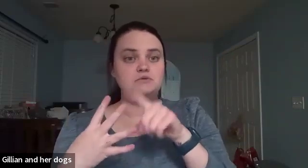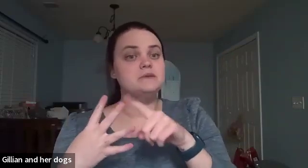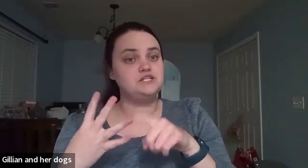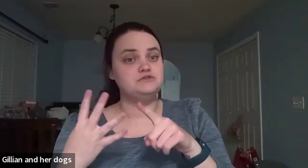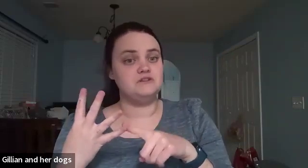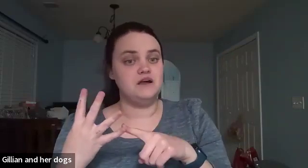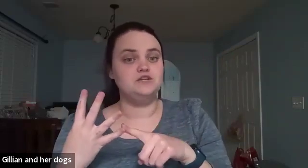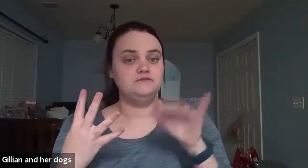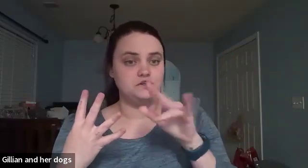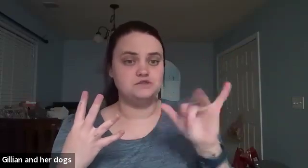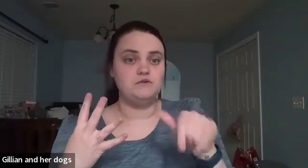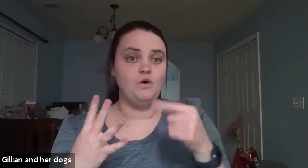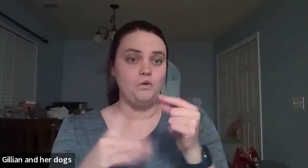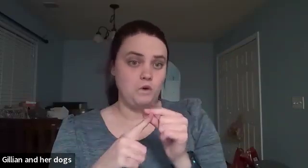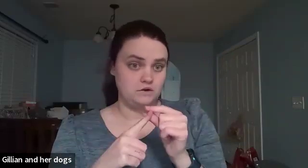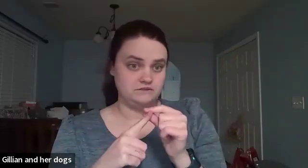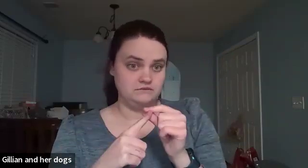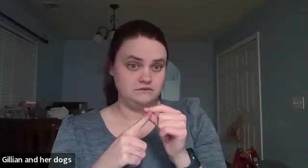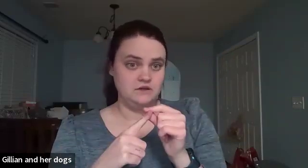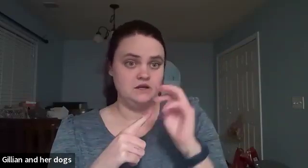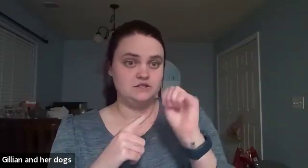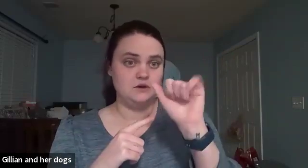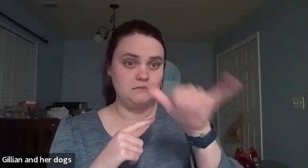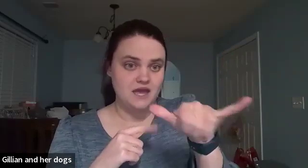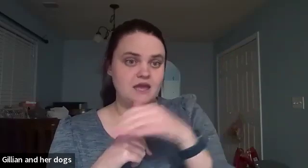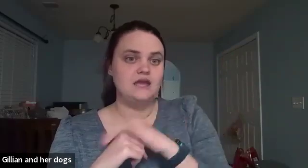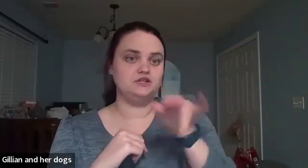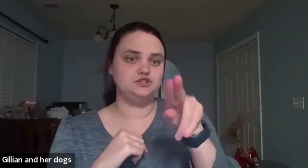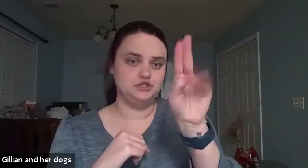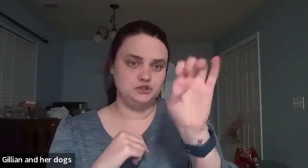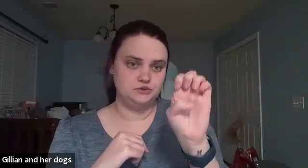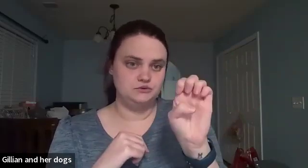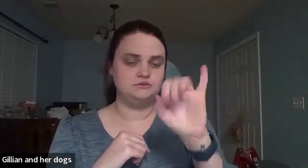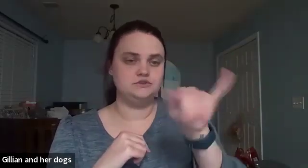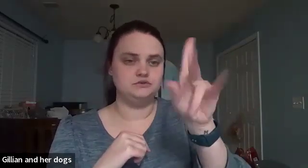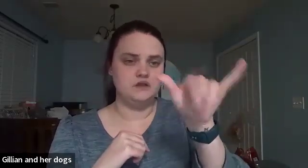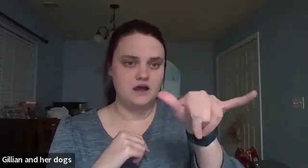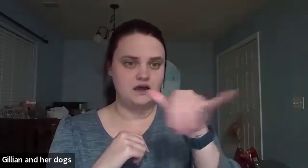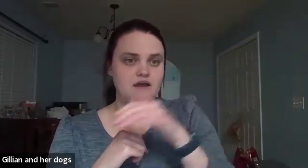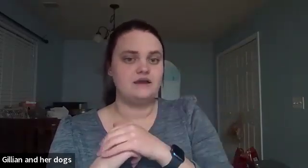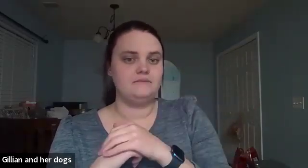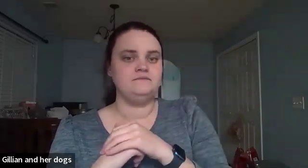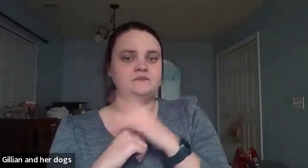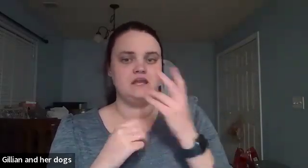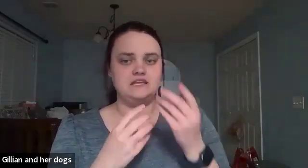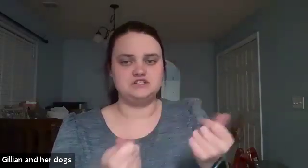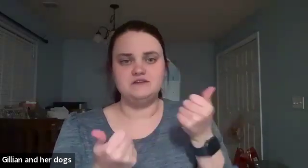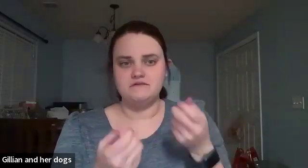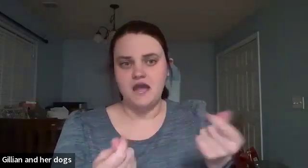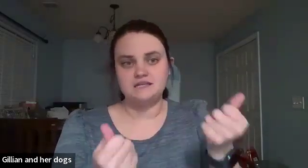April, May, June, July, you fingerspell the whole word. So May, June, July, it's just kind of a